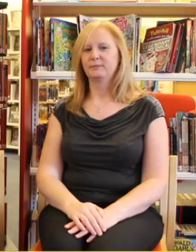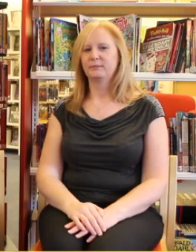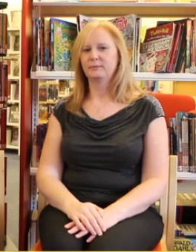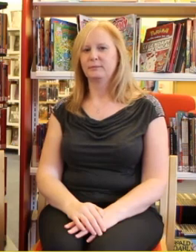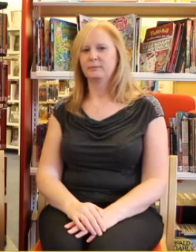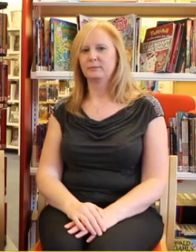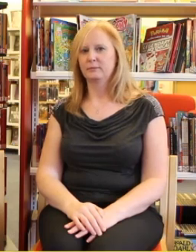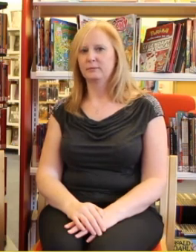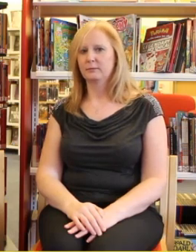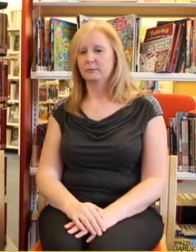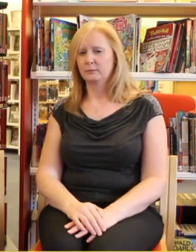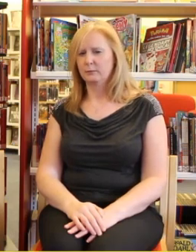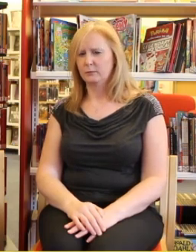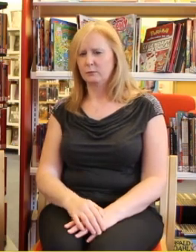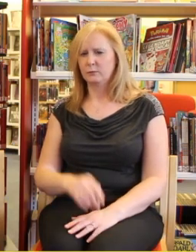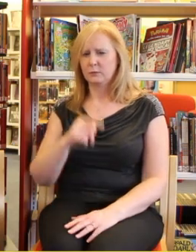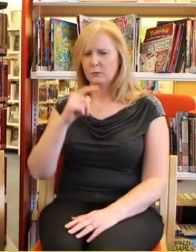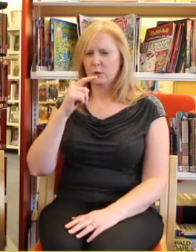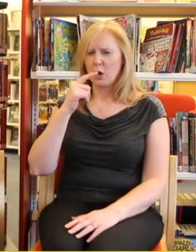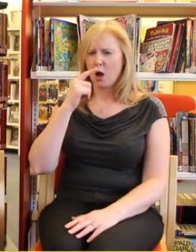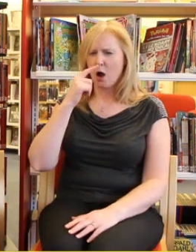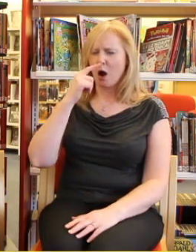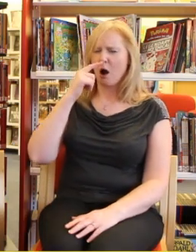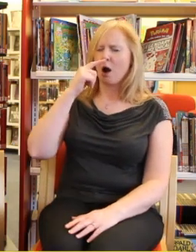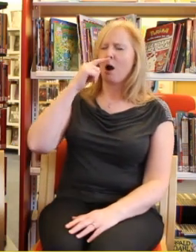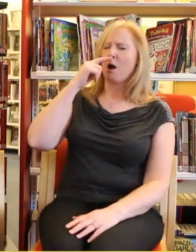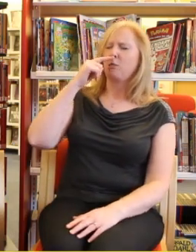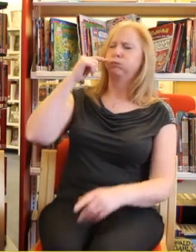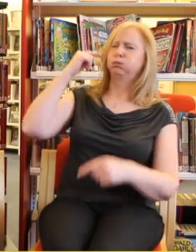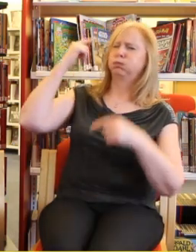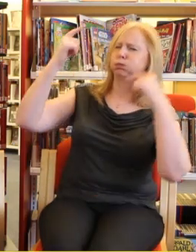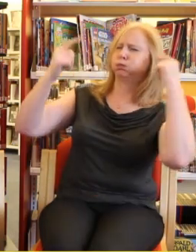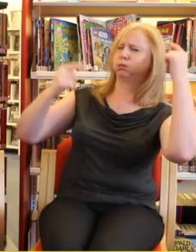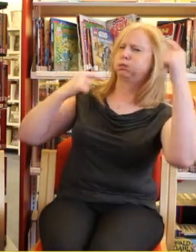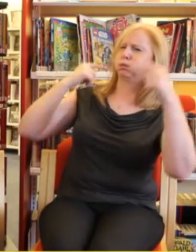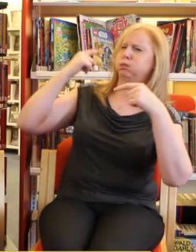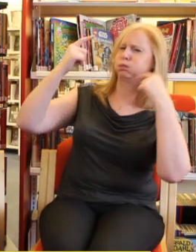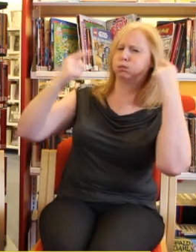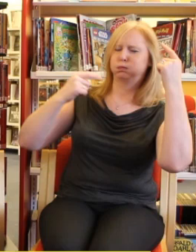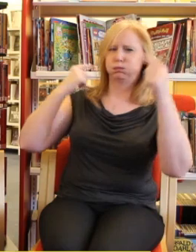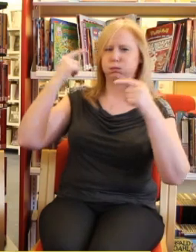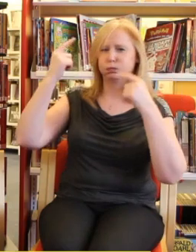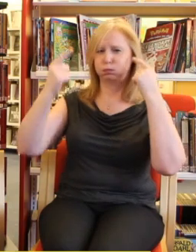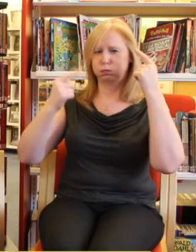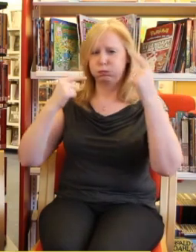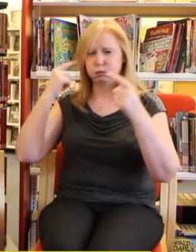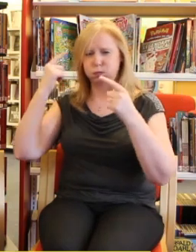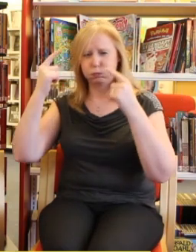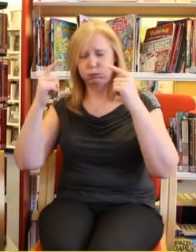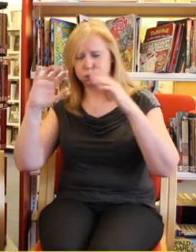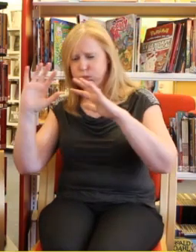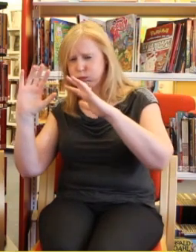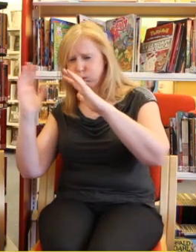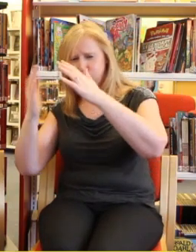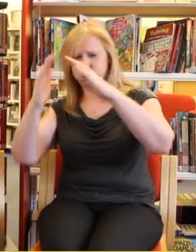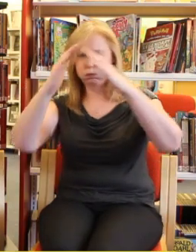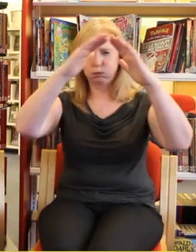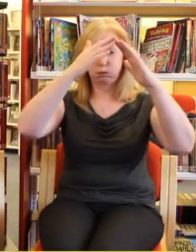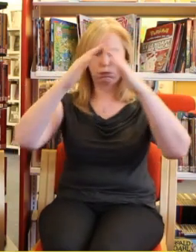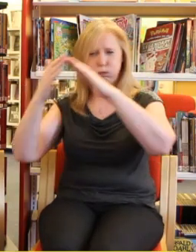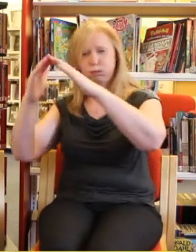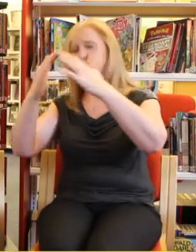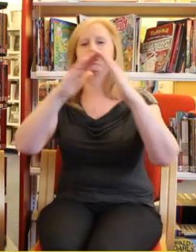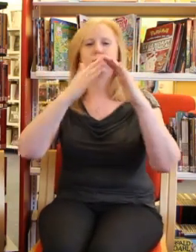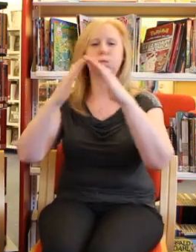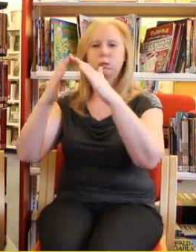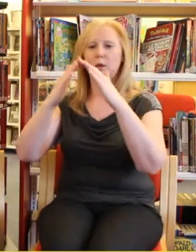first the roar from his nose a most deafening sound rattled and shook all the buildings